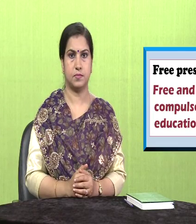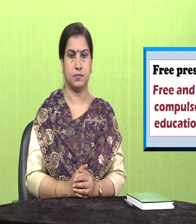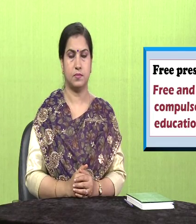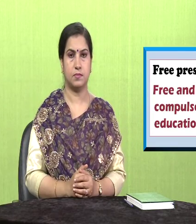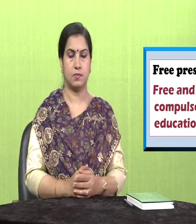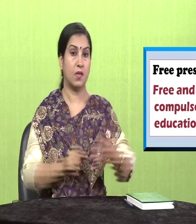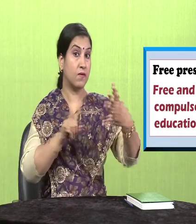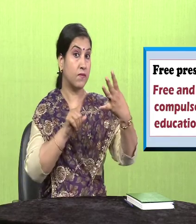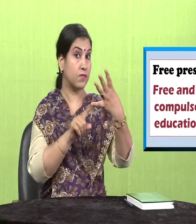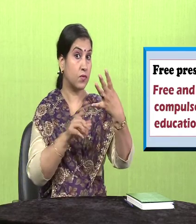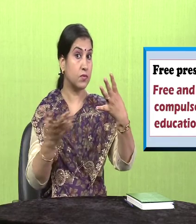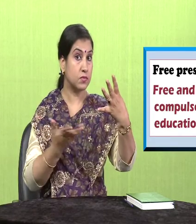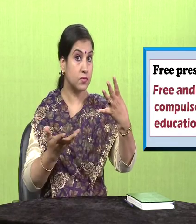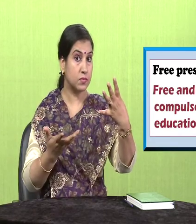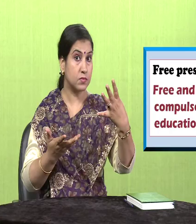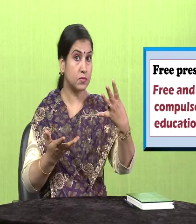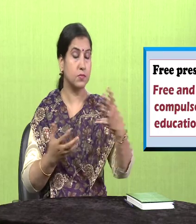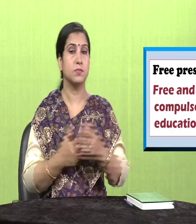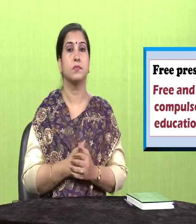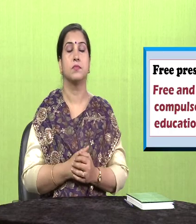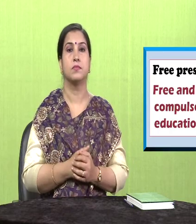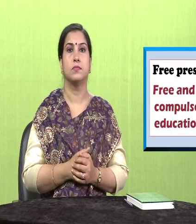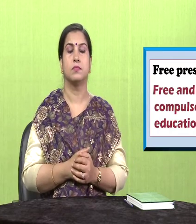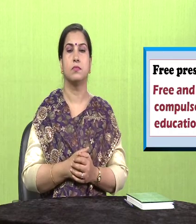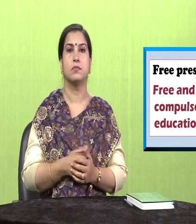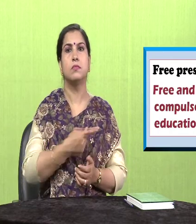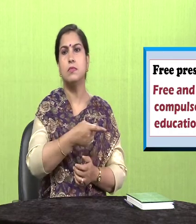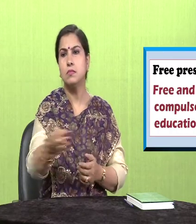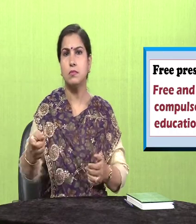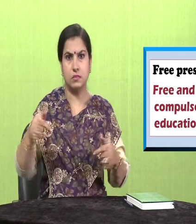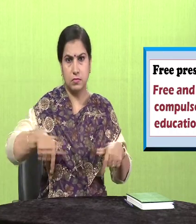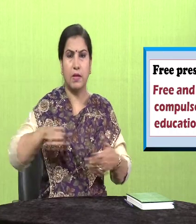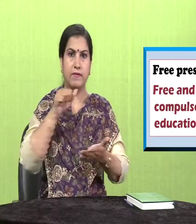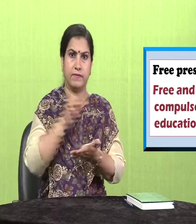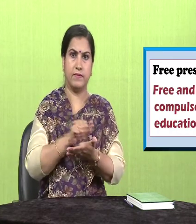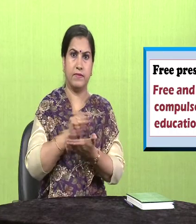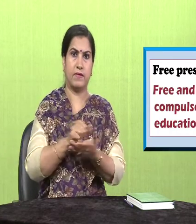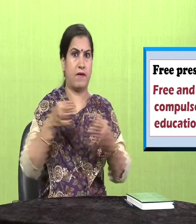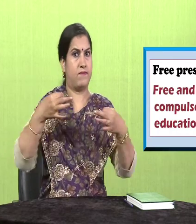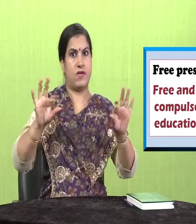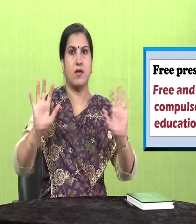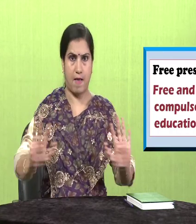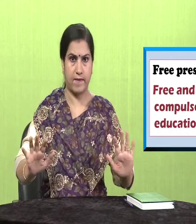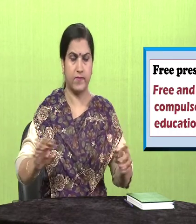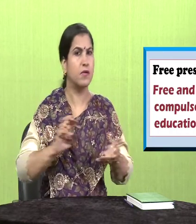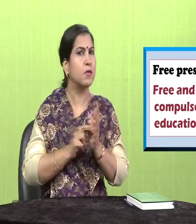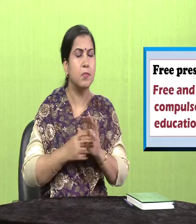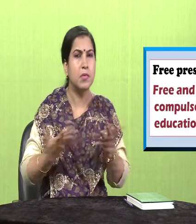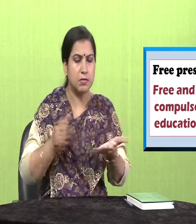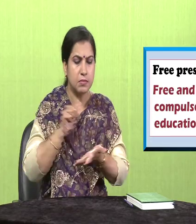Fourth one is, there is free press, which means that TV